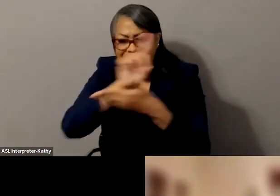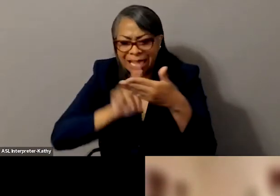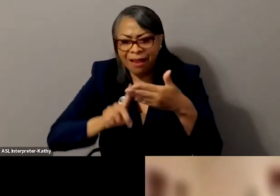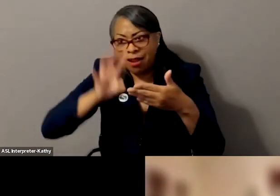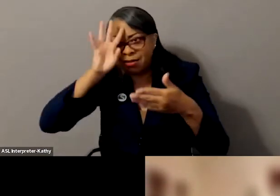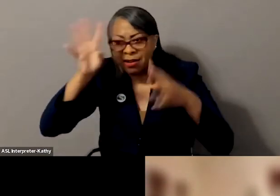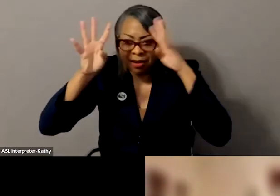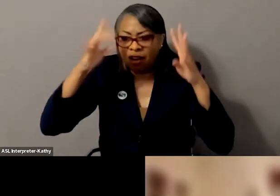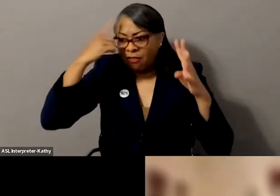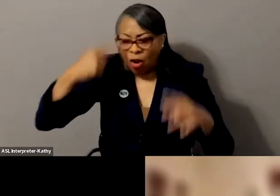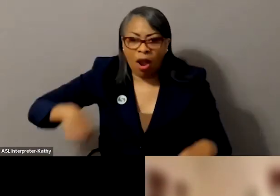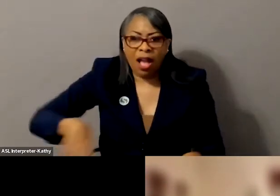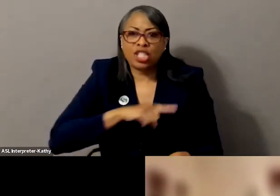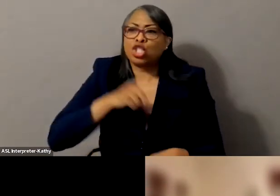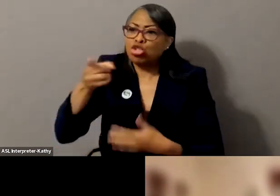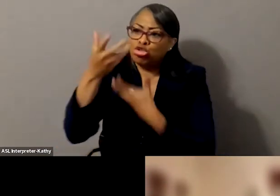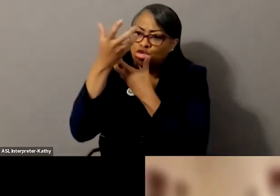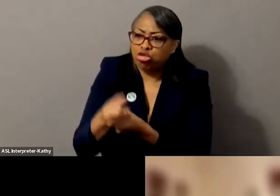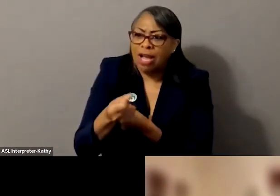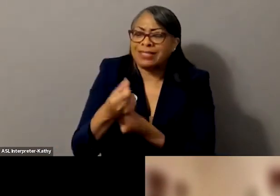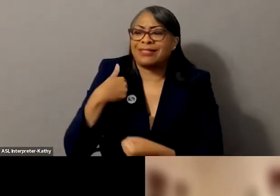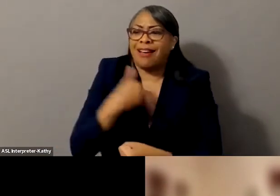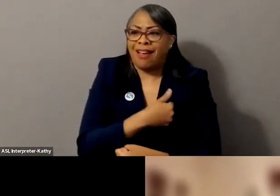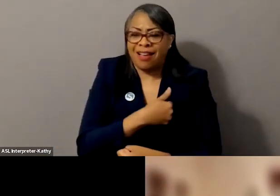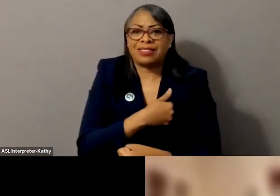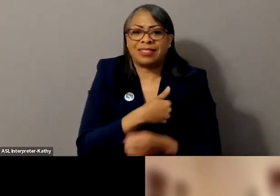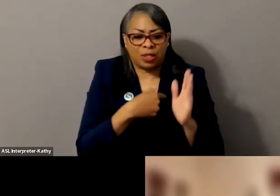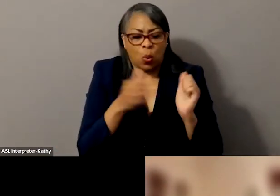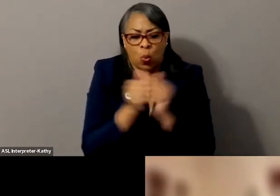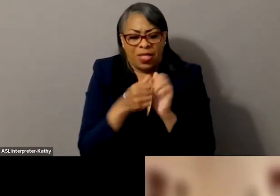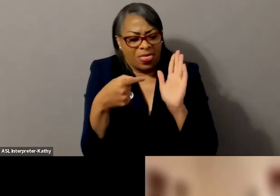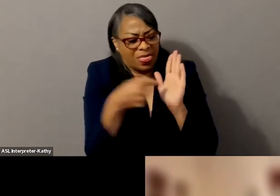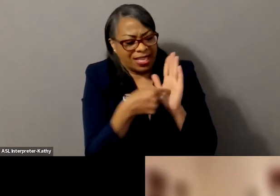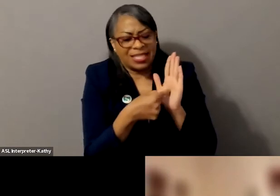you've entrusted us with this valuable